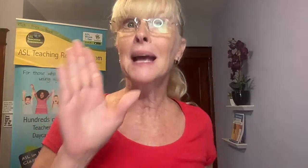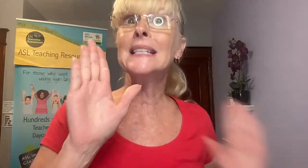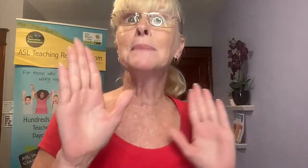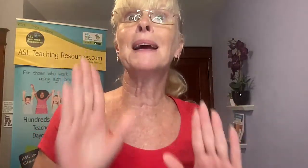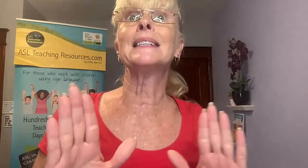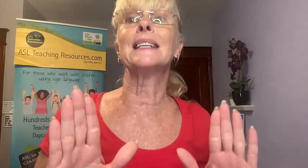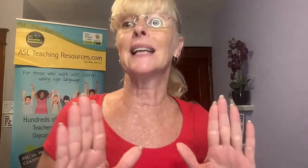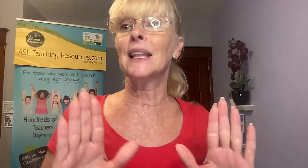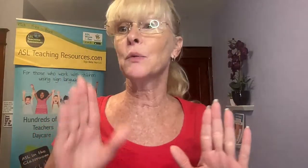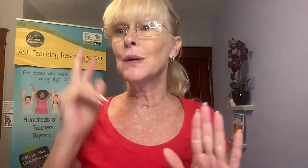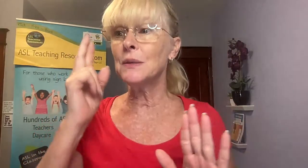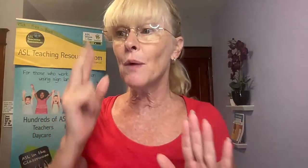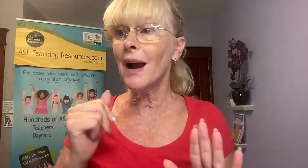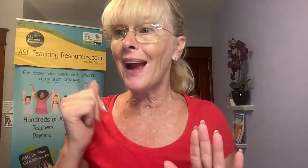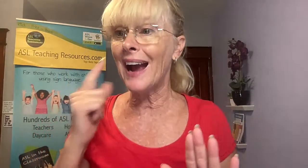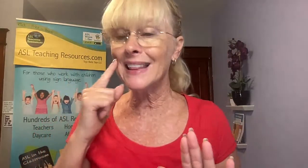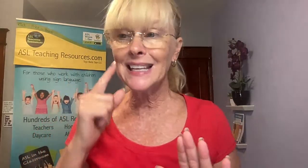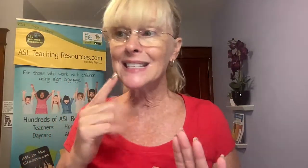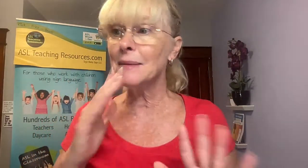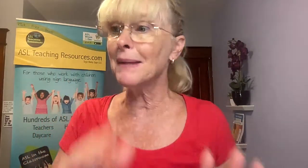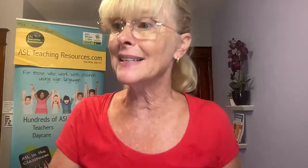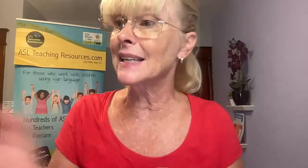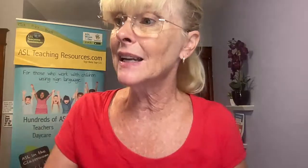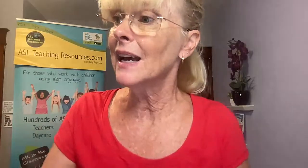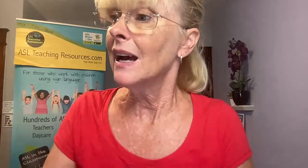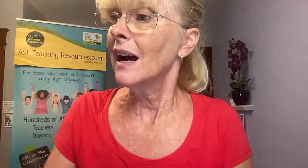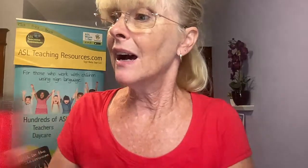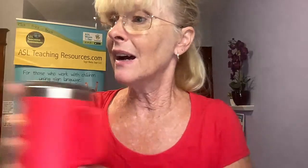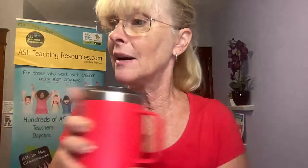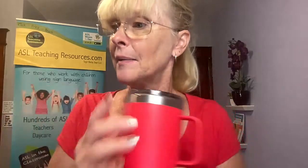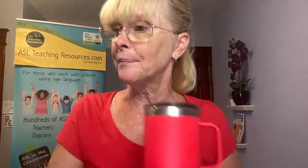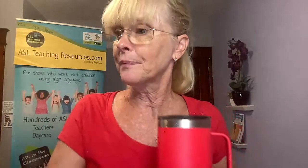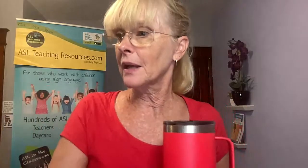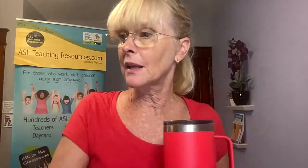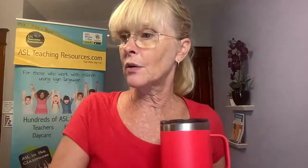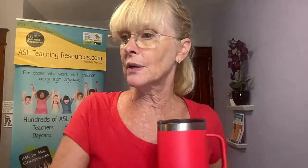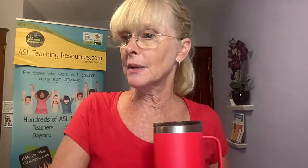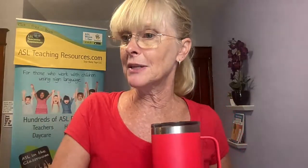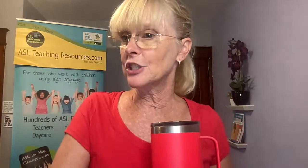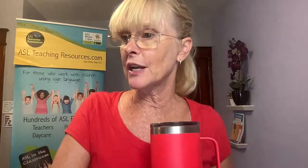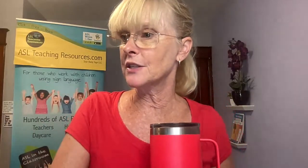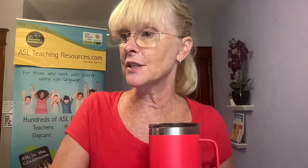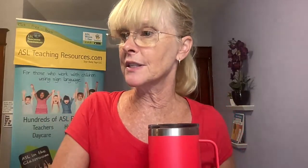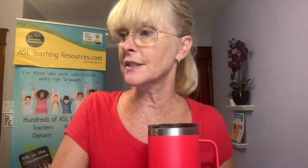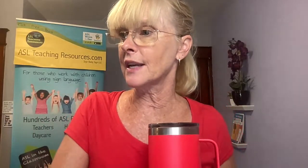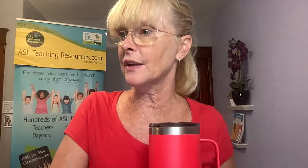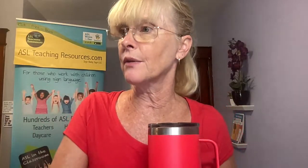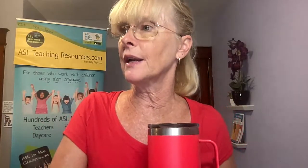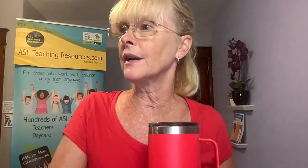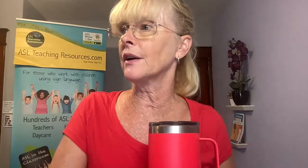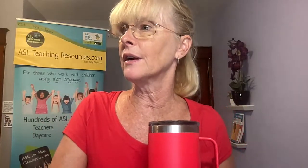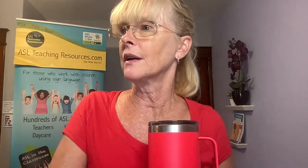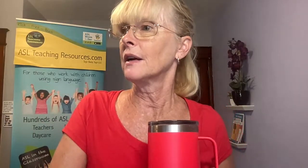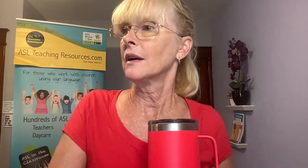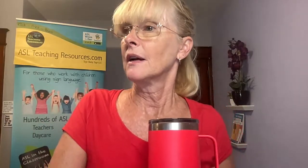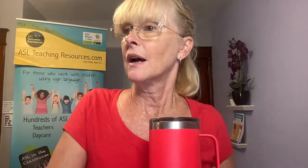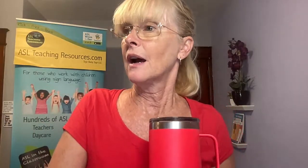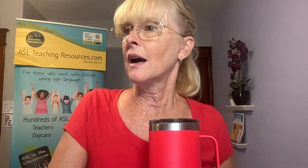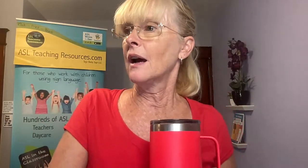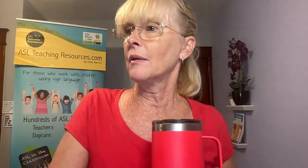it's amazing. And the reason why I think it's amazing, hold on, let me change this setting right here. Give